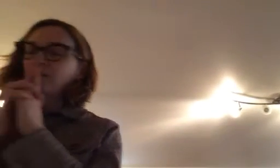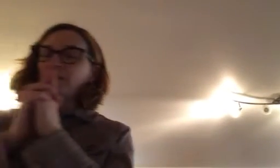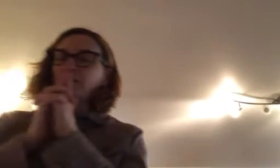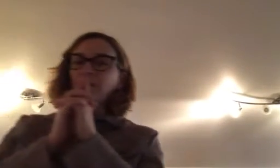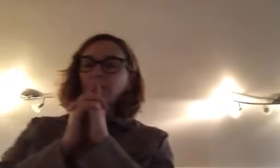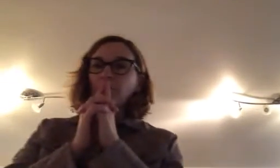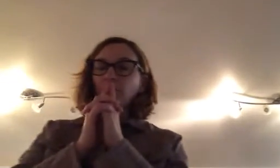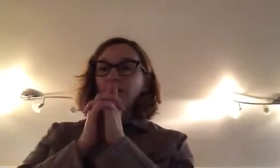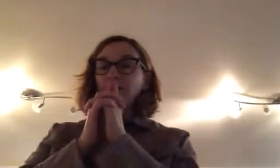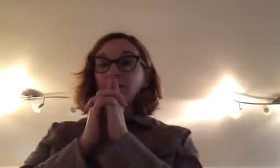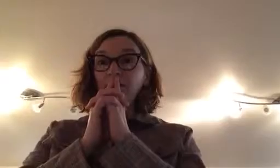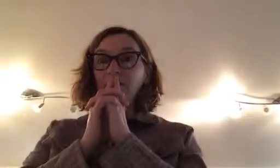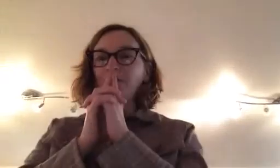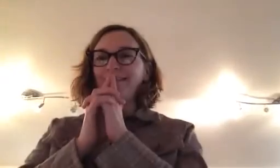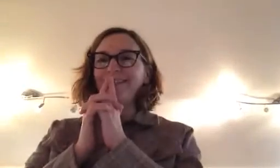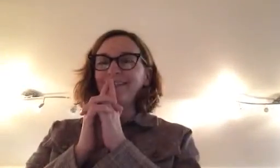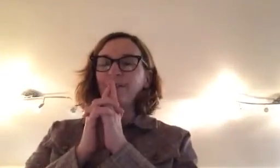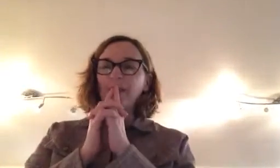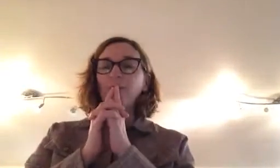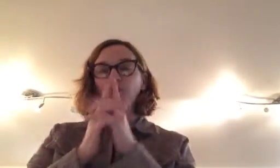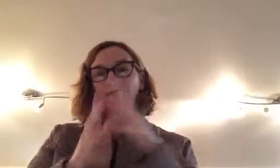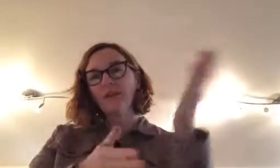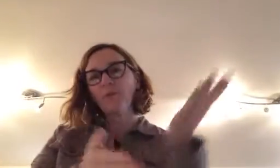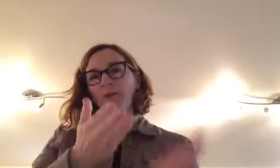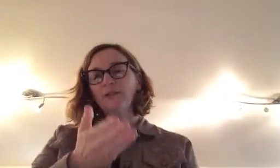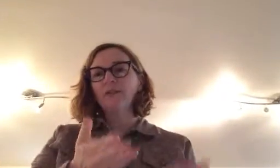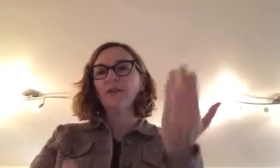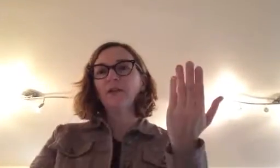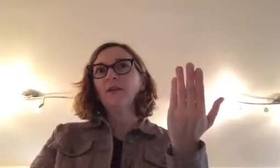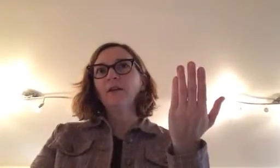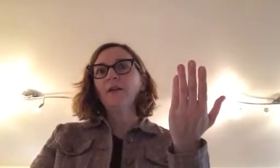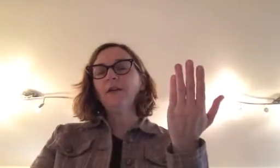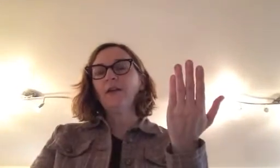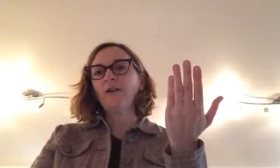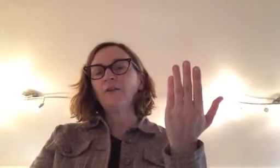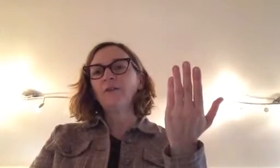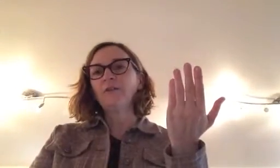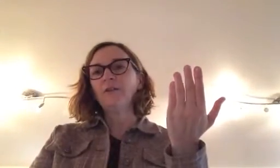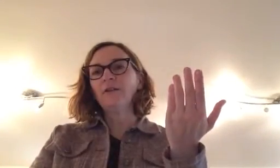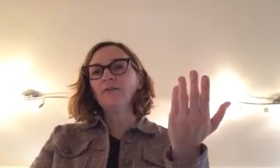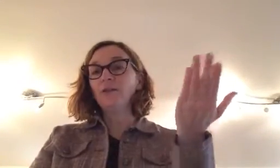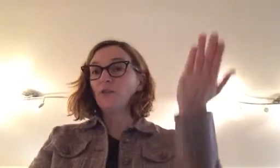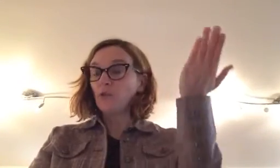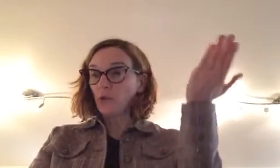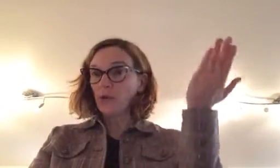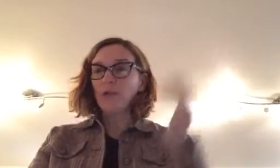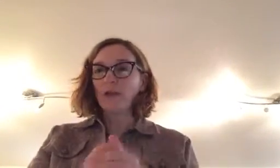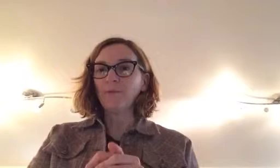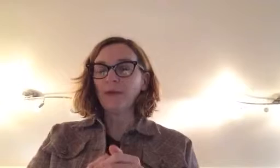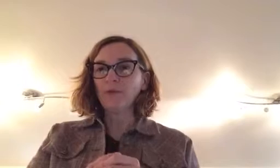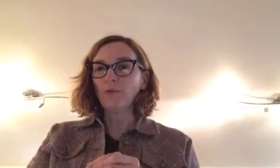convinced the Protestants, most of the Anglo-Protestants in Ireland lived in the north. We talked about this with